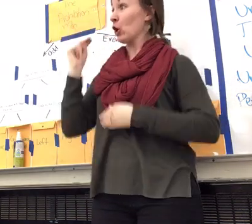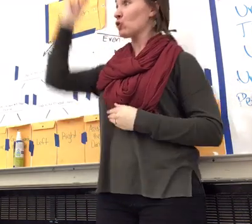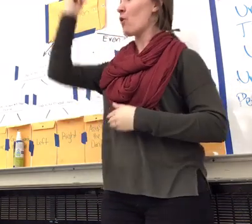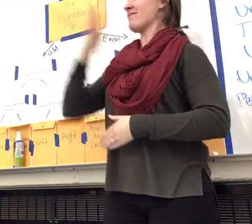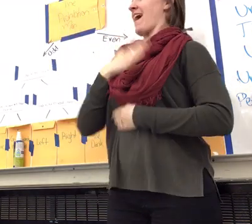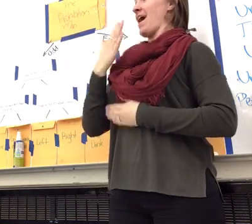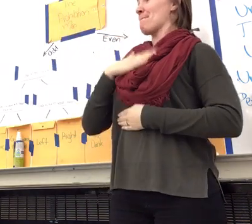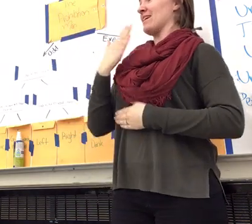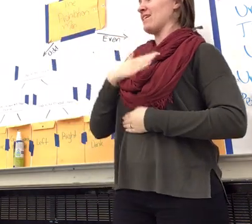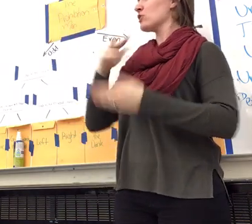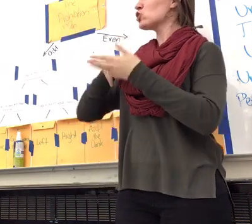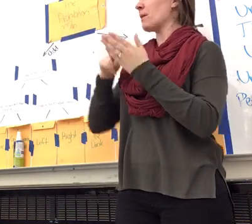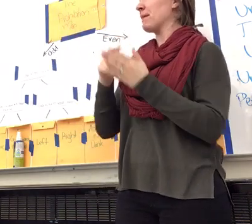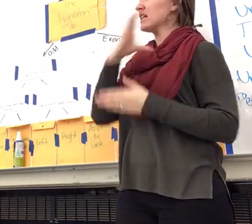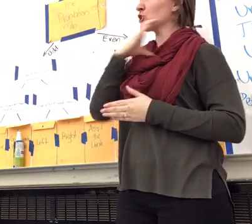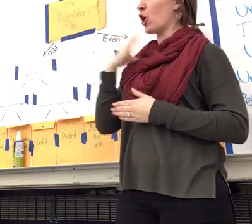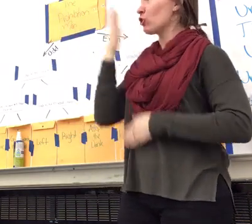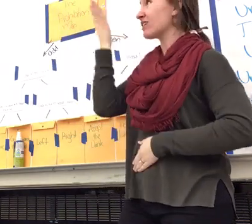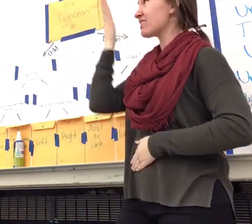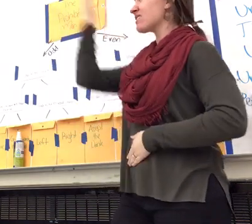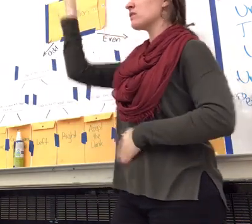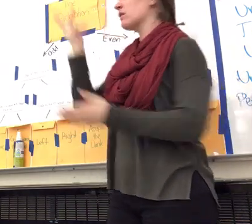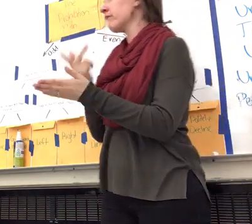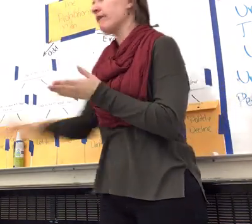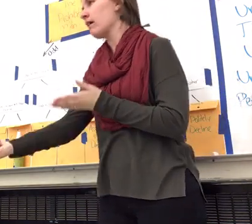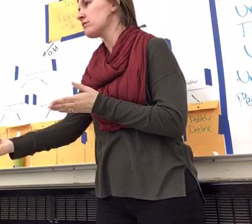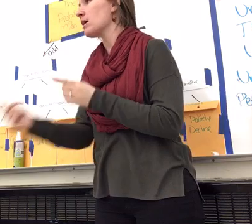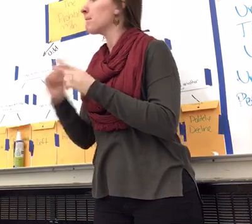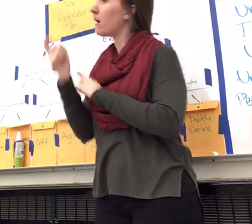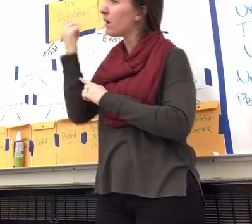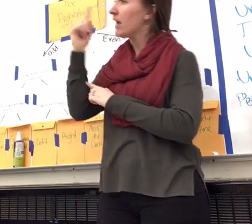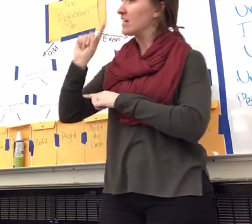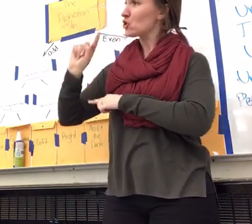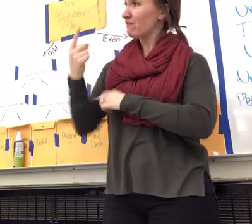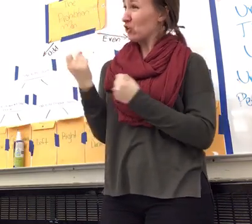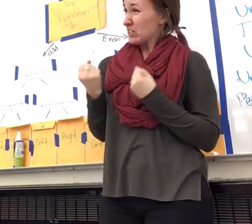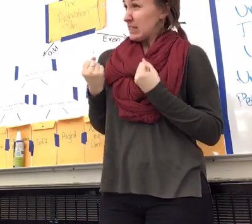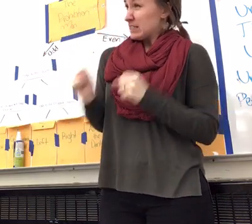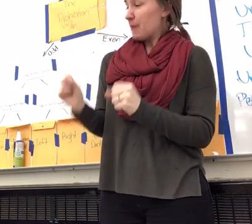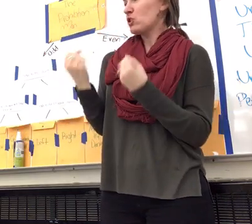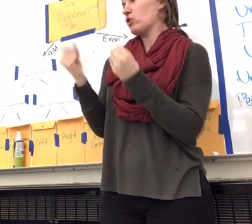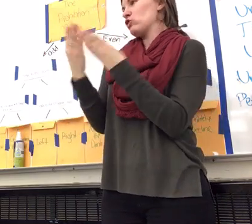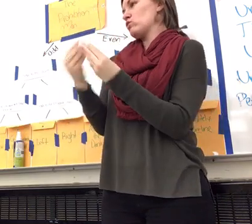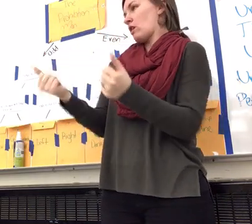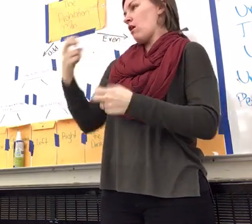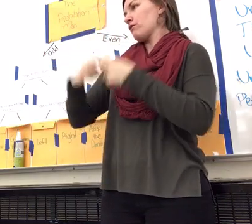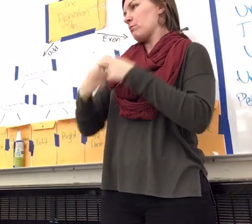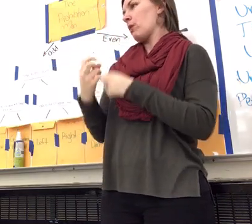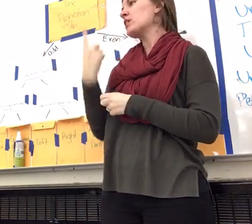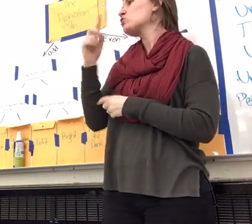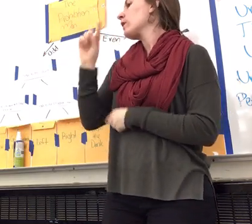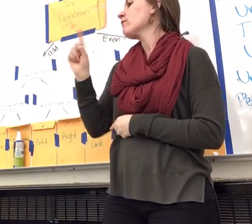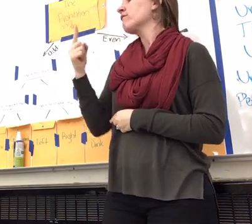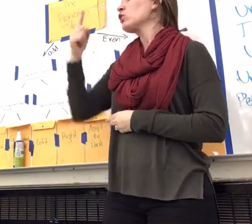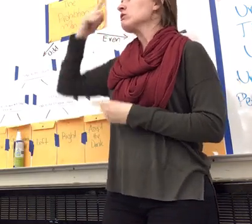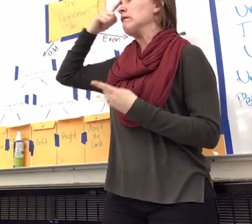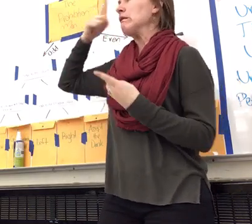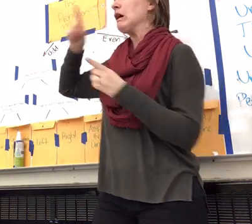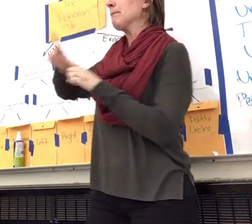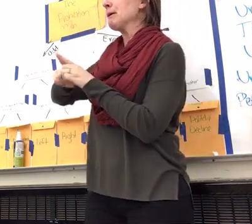in Congress, but it's kind of one of the first attempts at solving this problem. It's one of the very first compromises. One of the